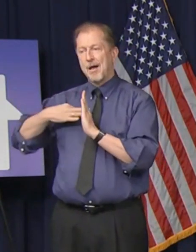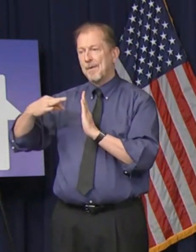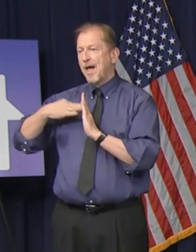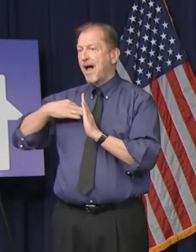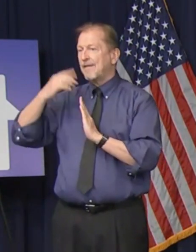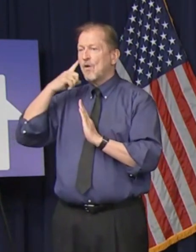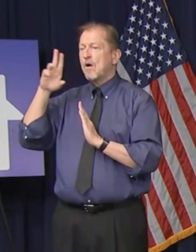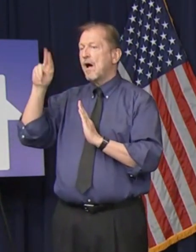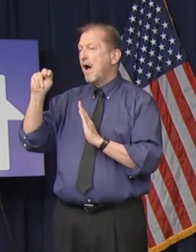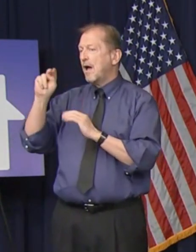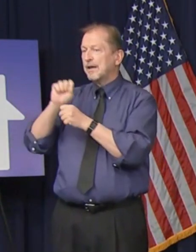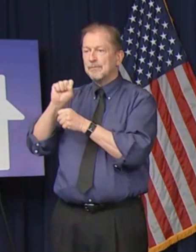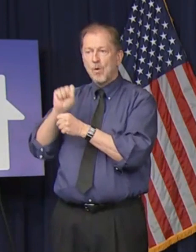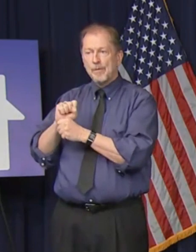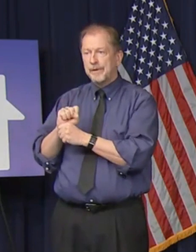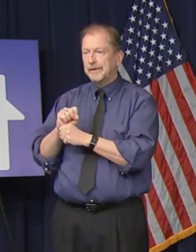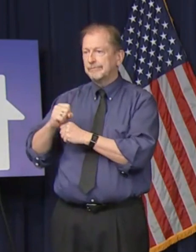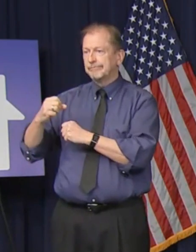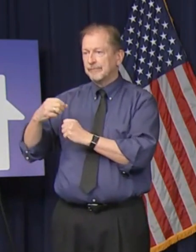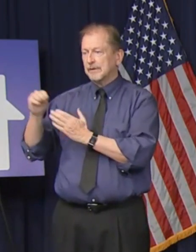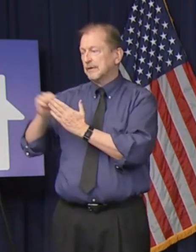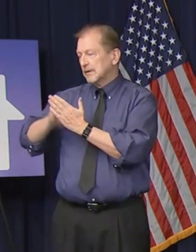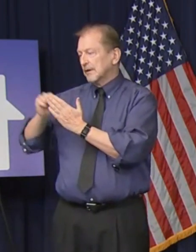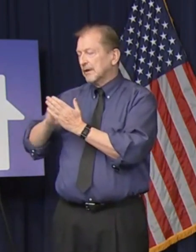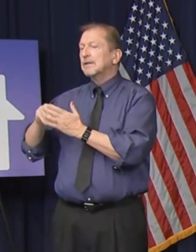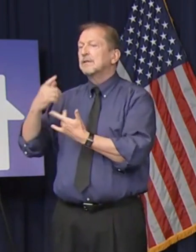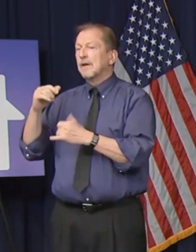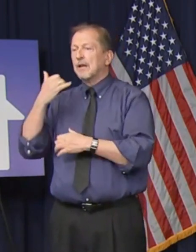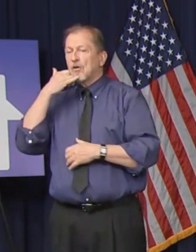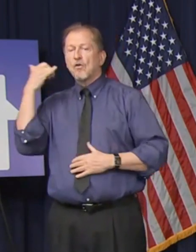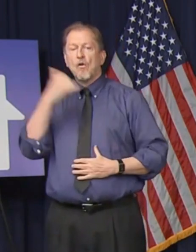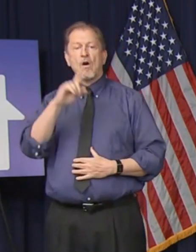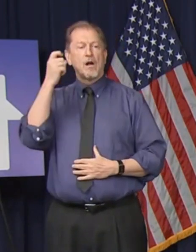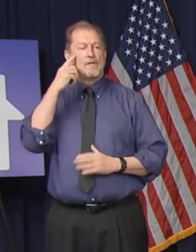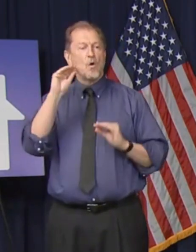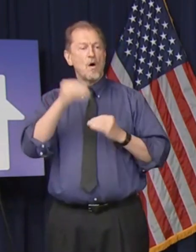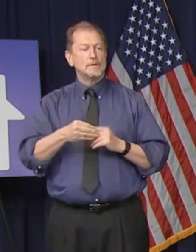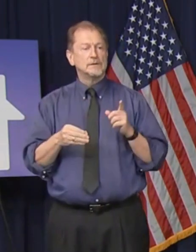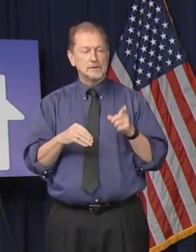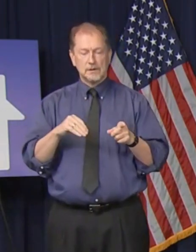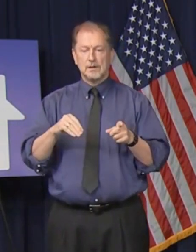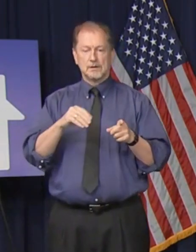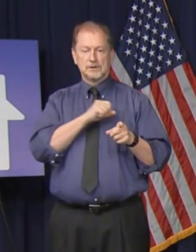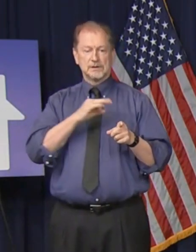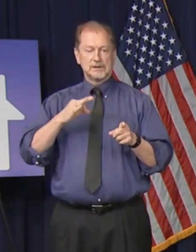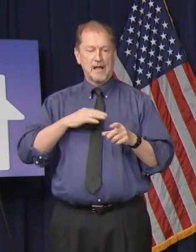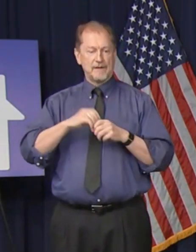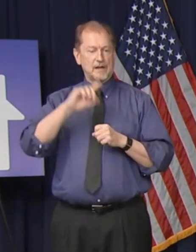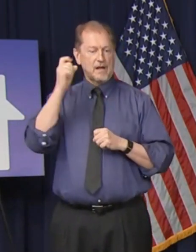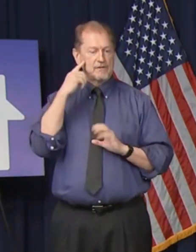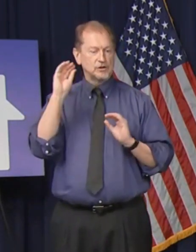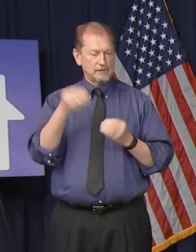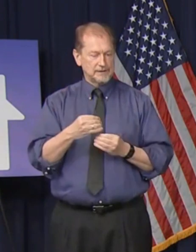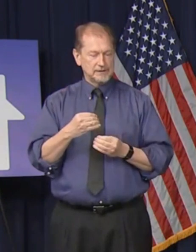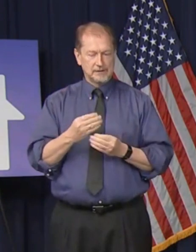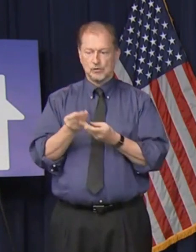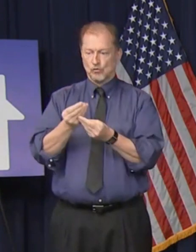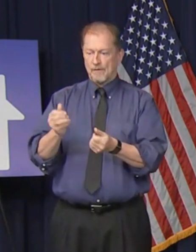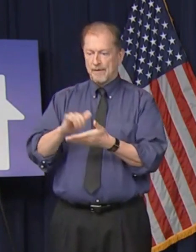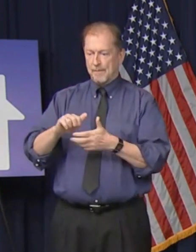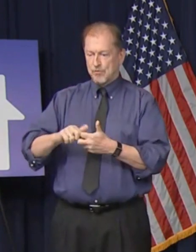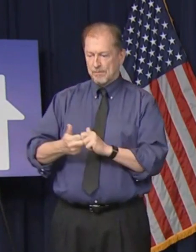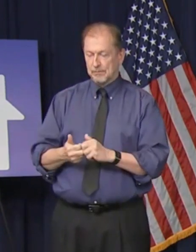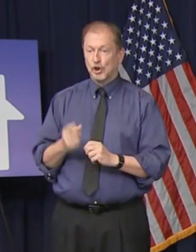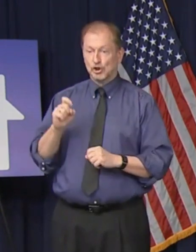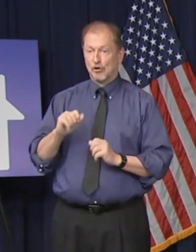out to the governor's office, and the matter was, in fact, quickly resolved. Would you recommend that other frustrated